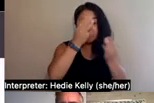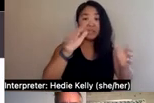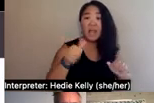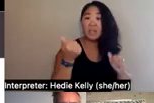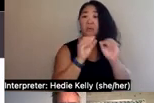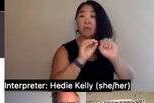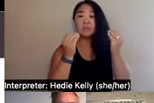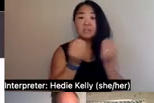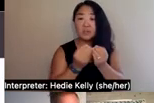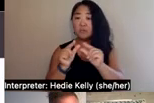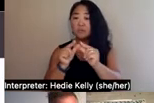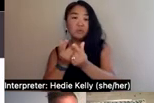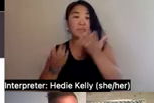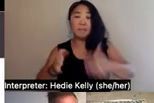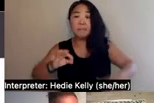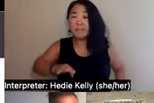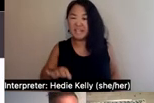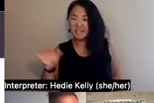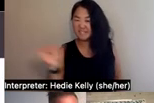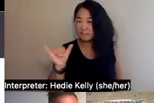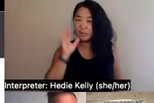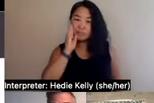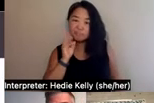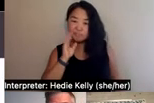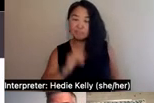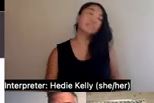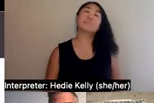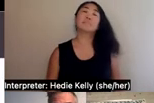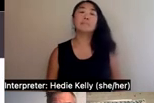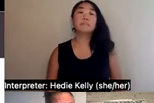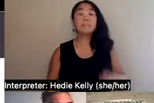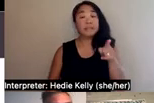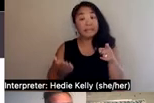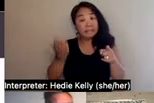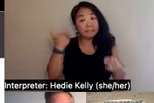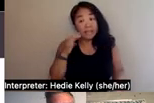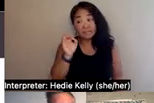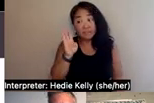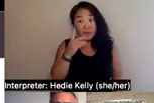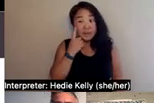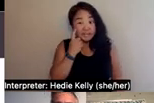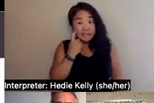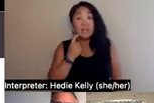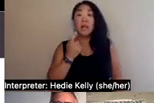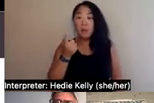would benefit from that kind of experience. This past February's walk was